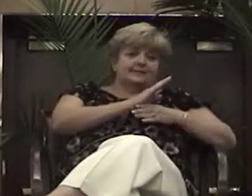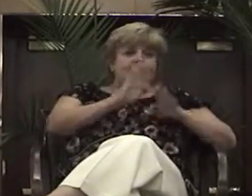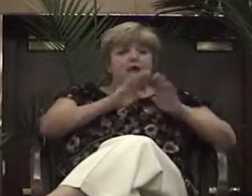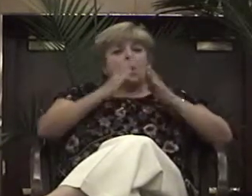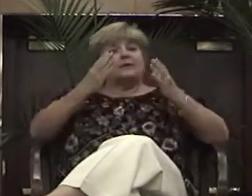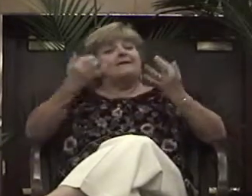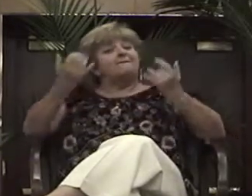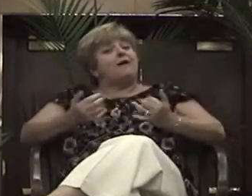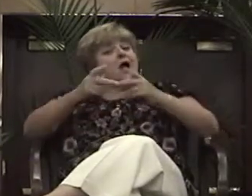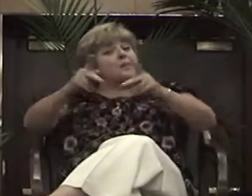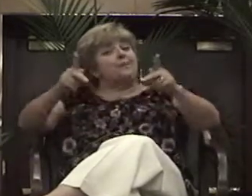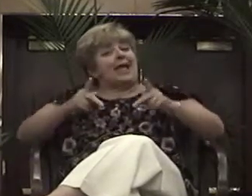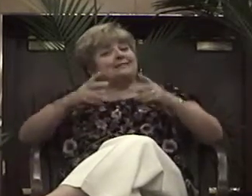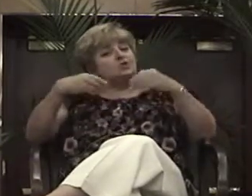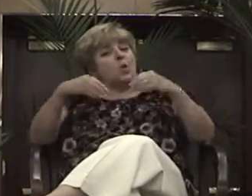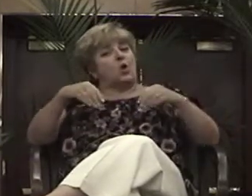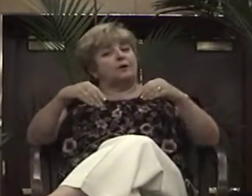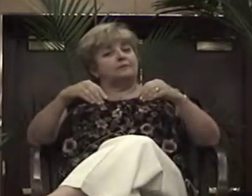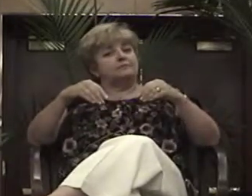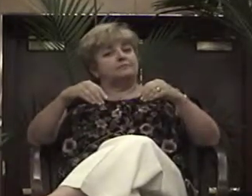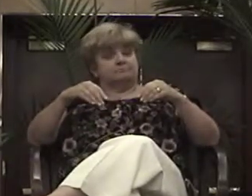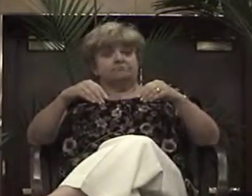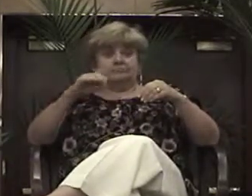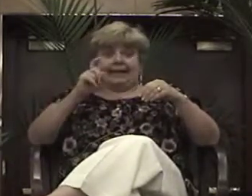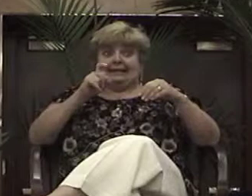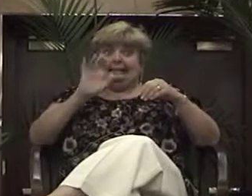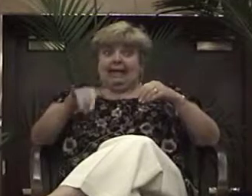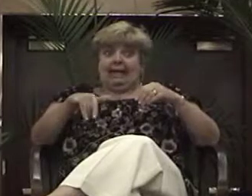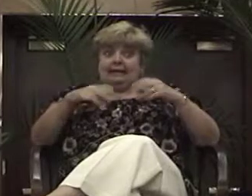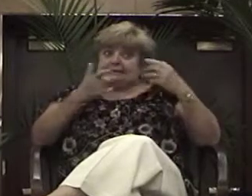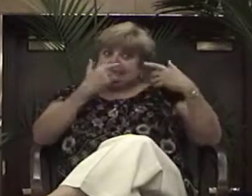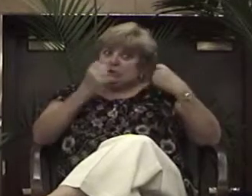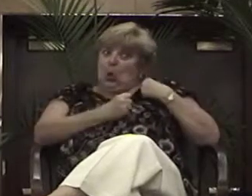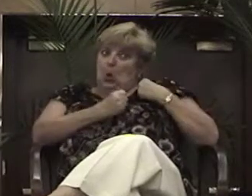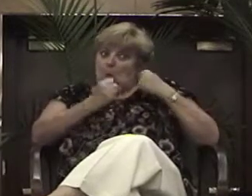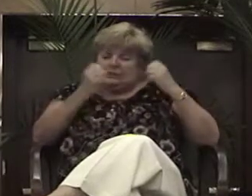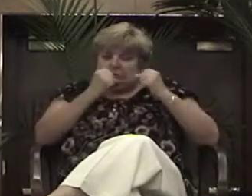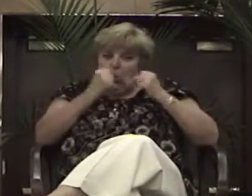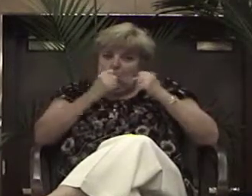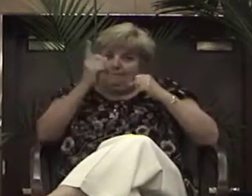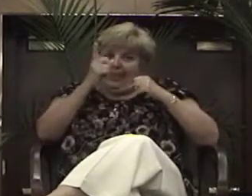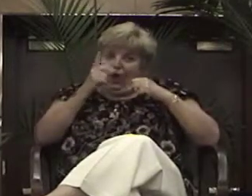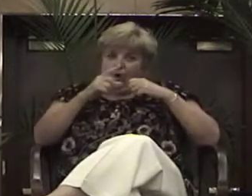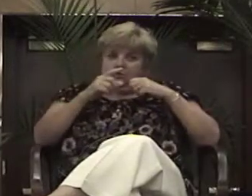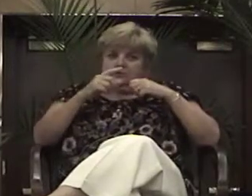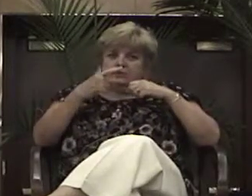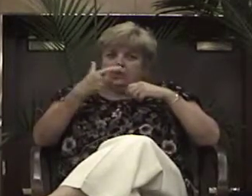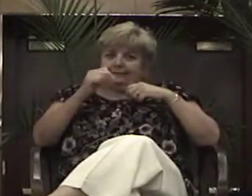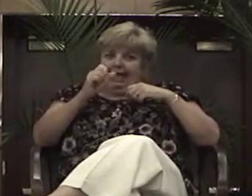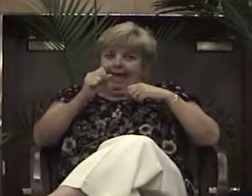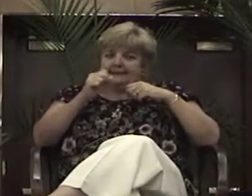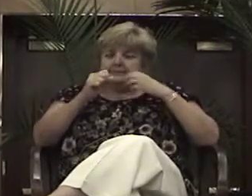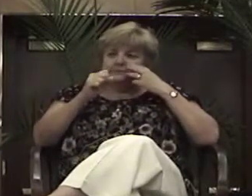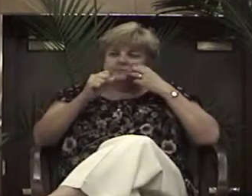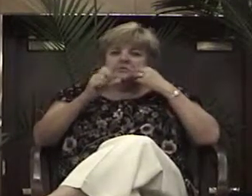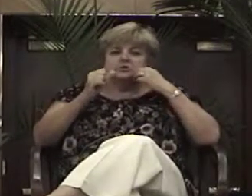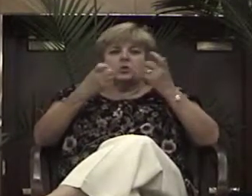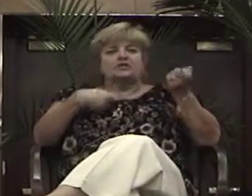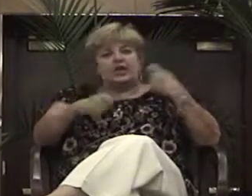the biggest thing in Canada, in the cold countries, for gas going up. Big business. I had that for 10